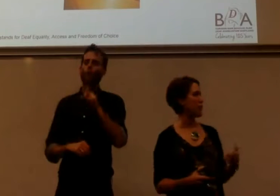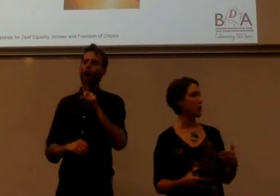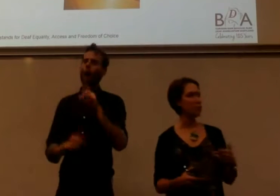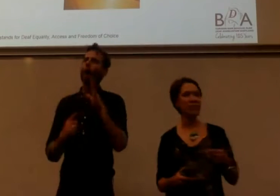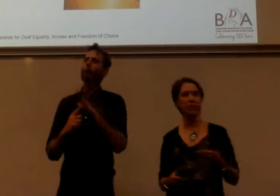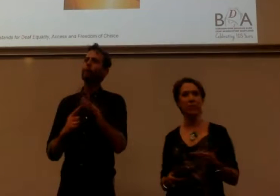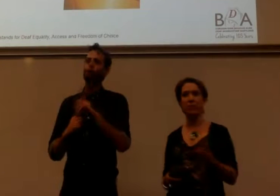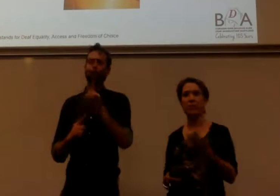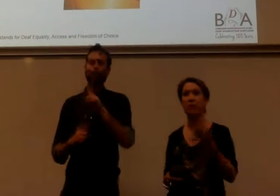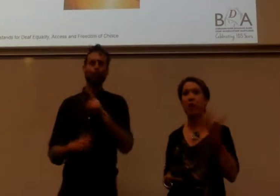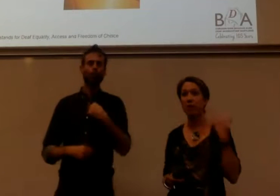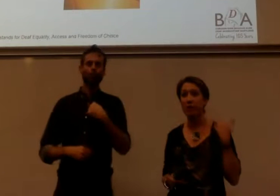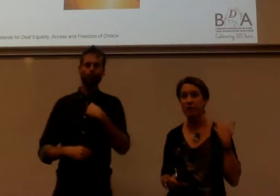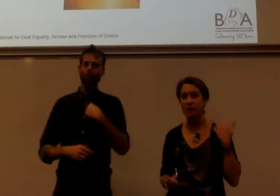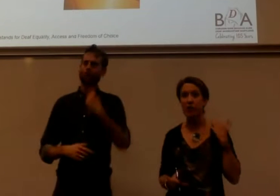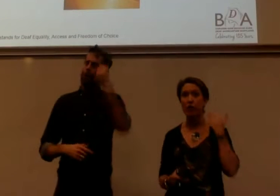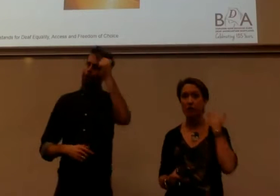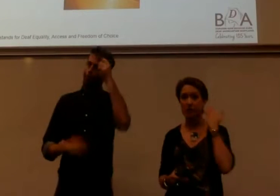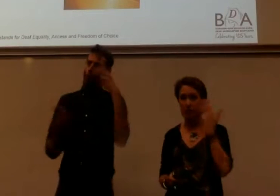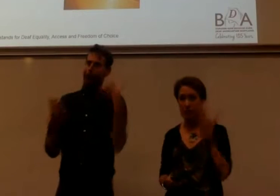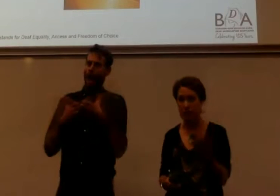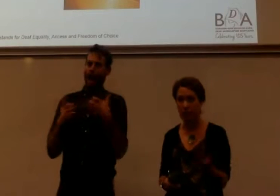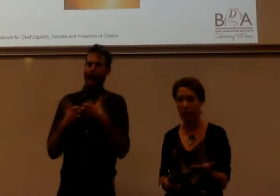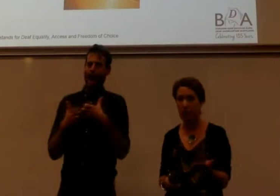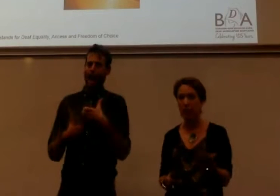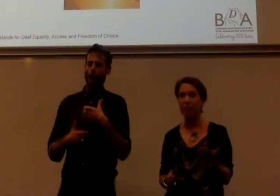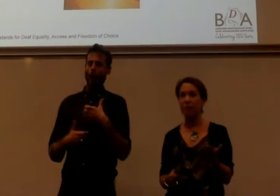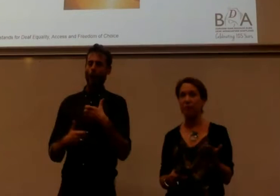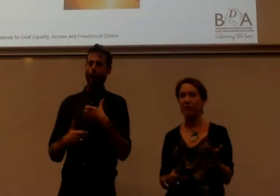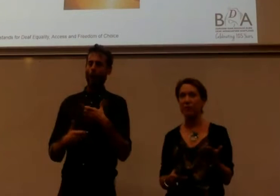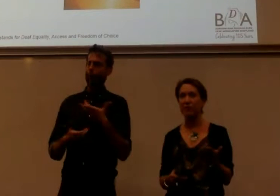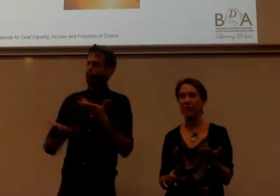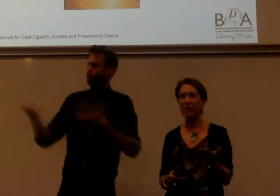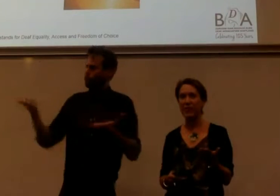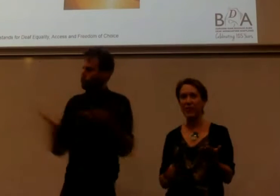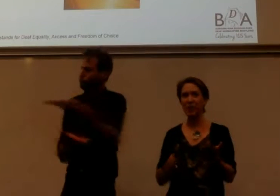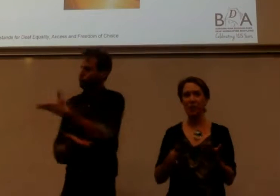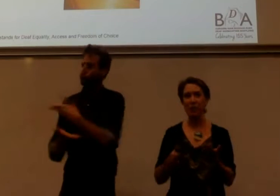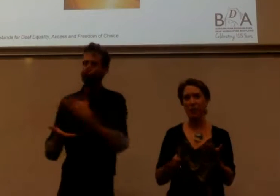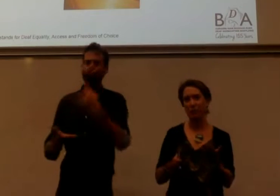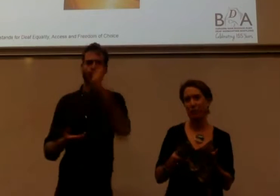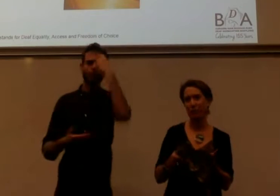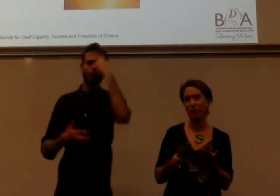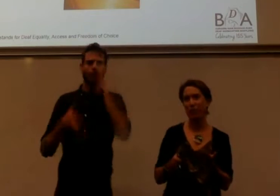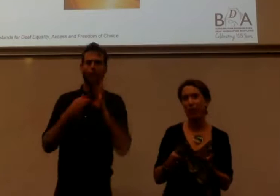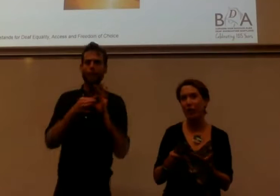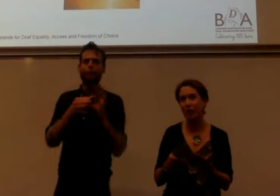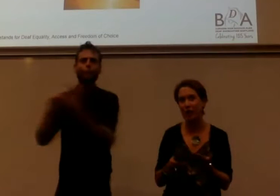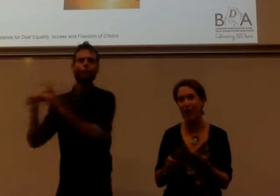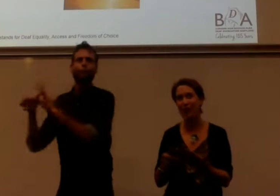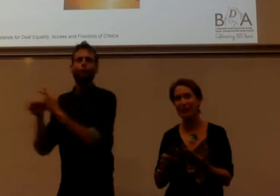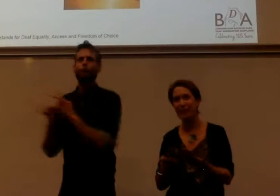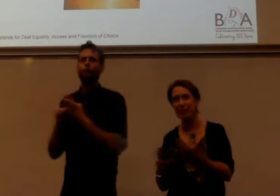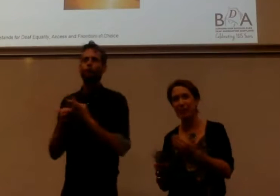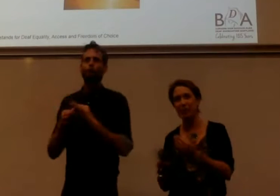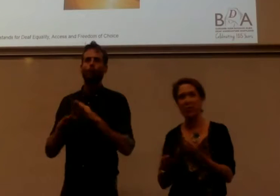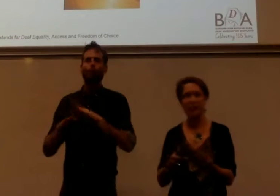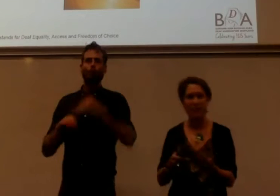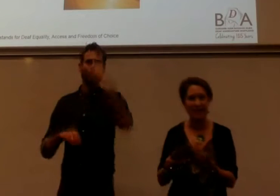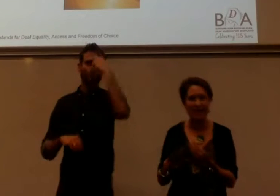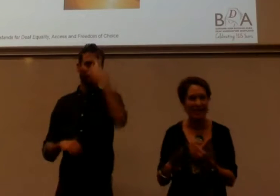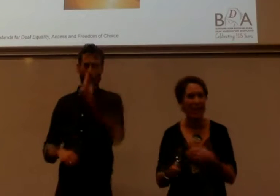able to represent the views of others and not just speak about your own experience. You're able to sort of negotiate and